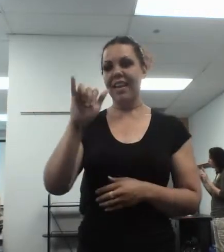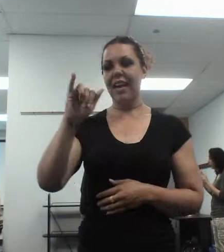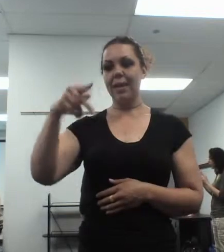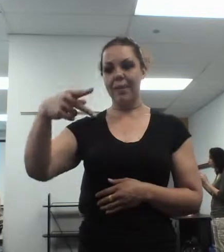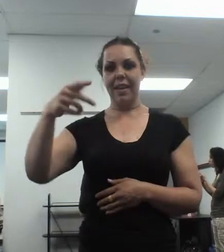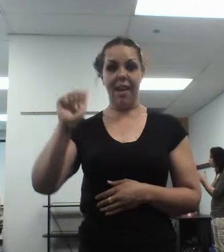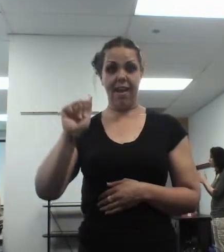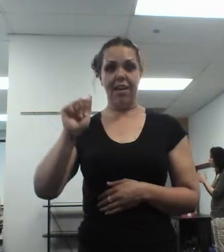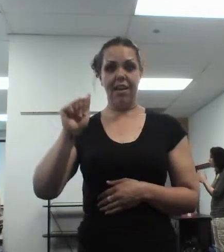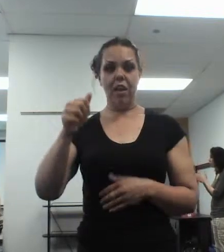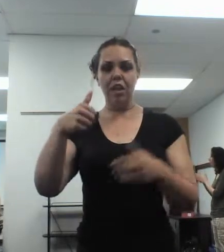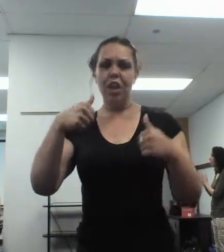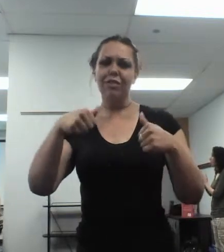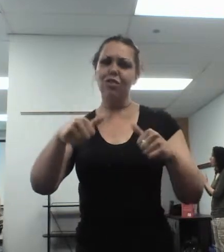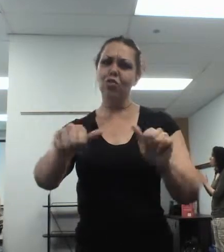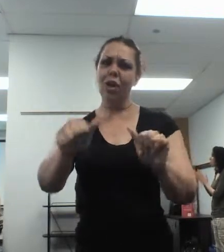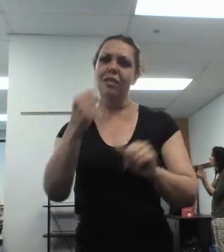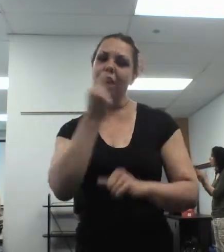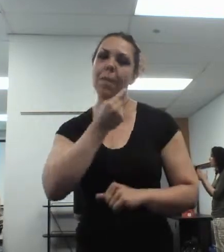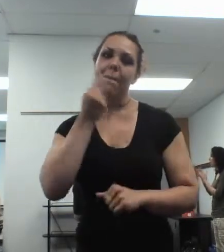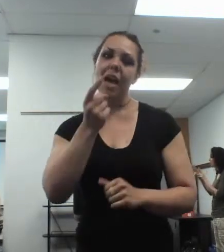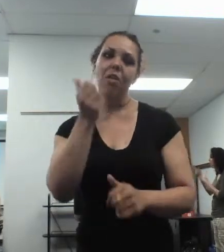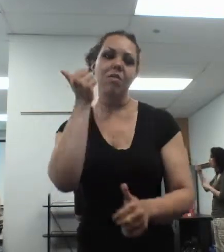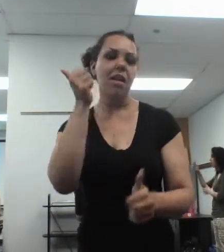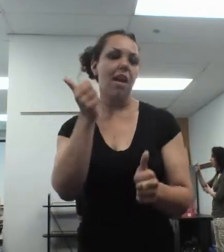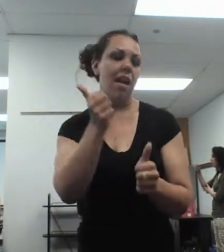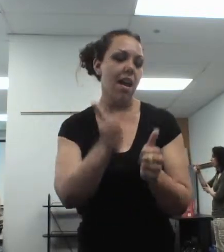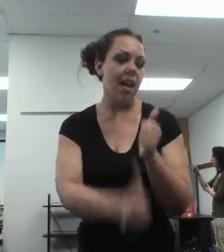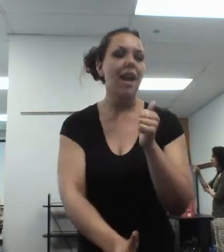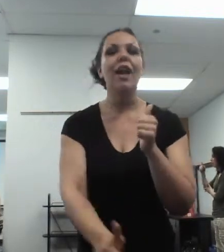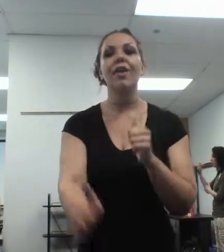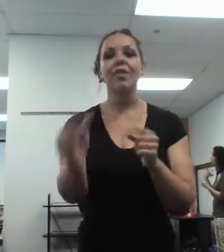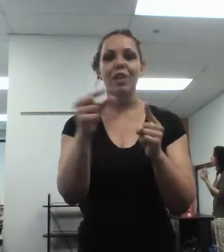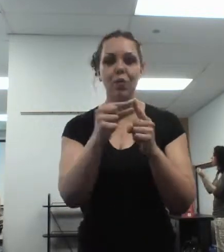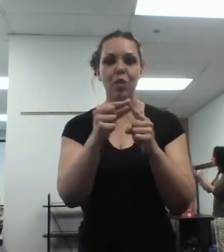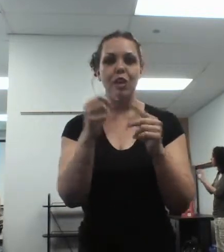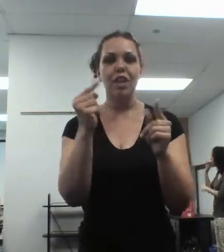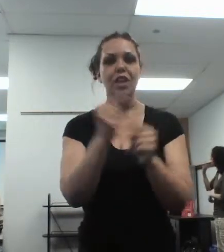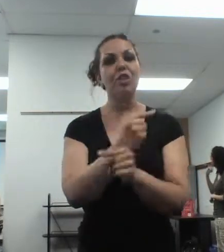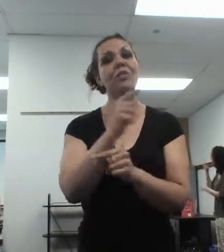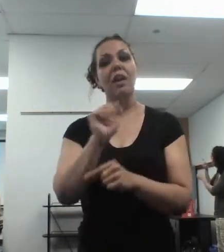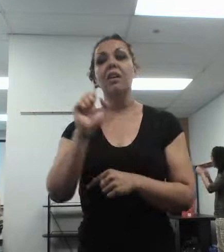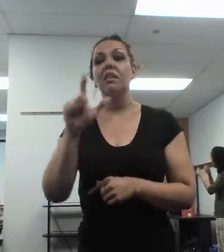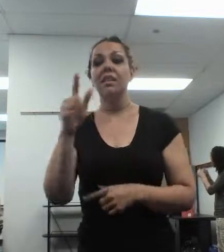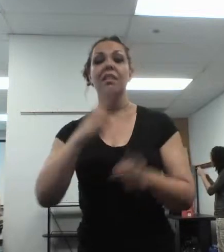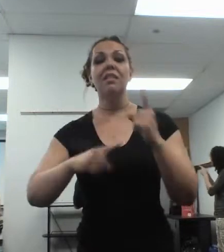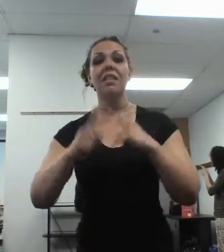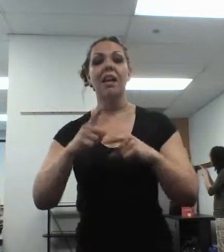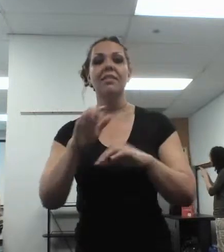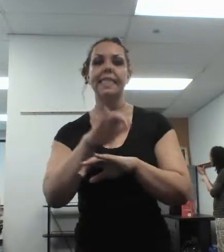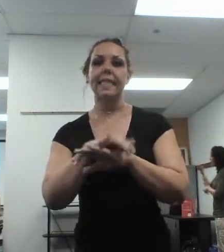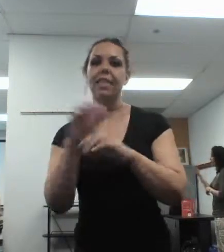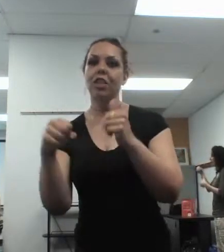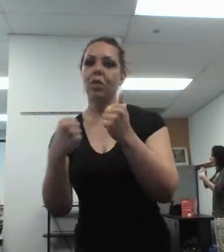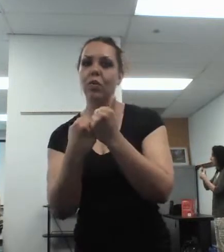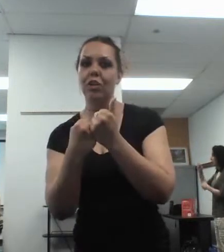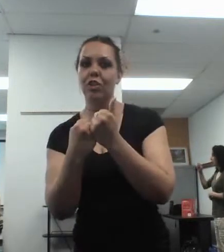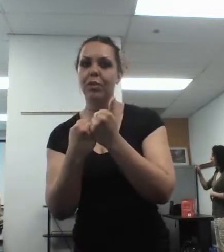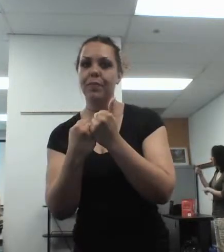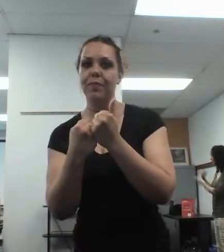trying to mold every word and use ASL signs in an English order. Okay? I think it's going to be fabulous